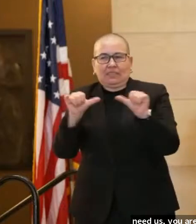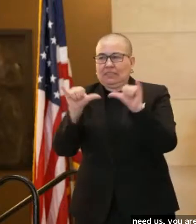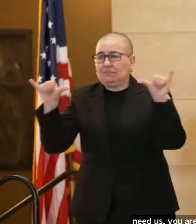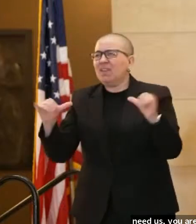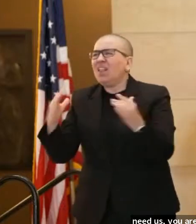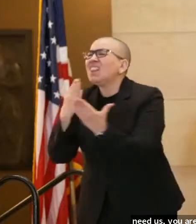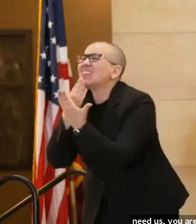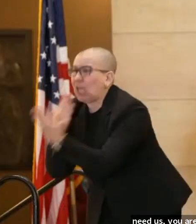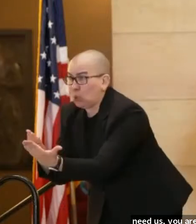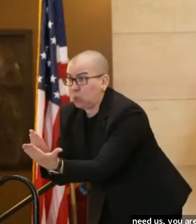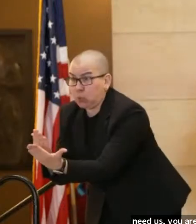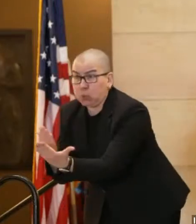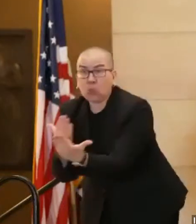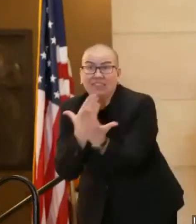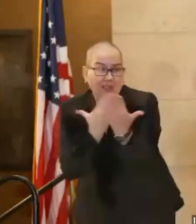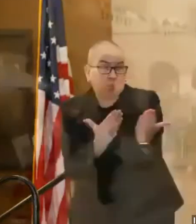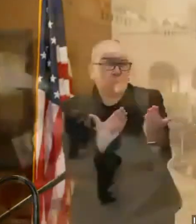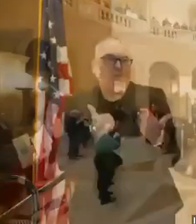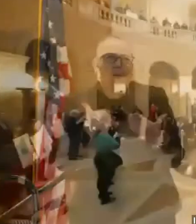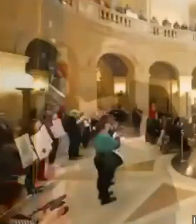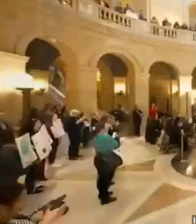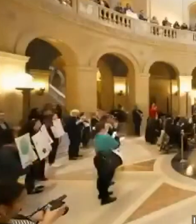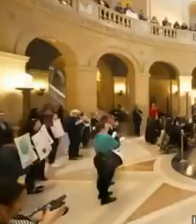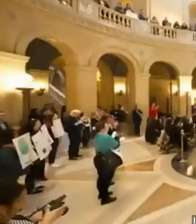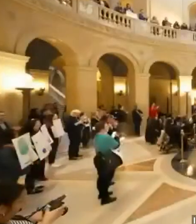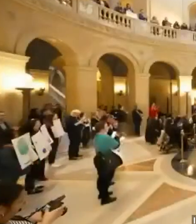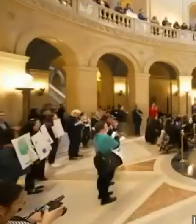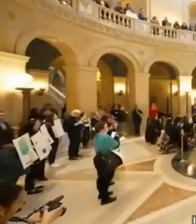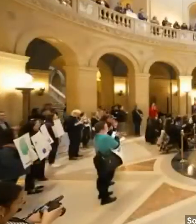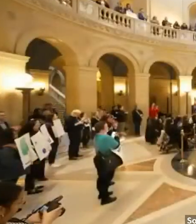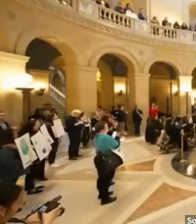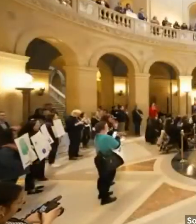So I appreciate it very much.